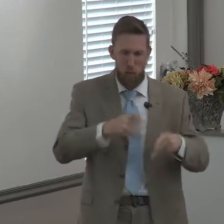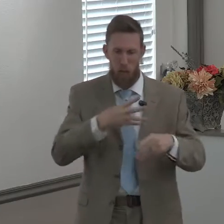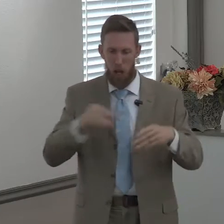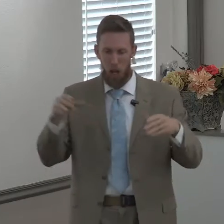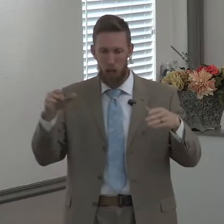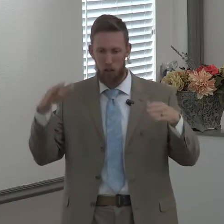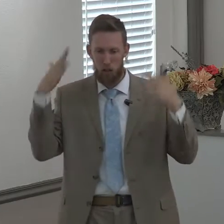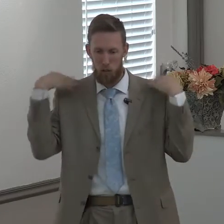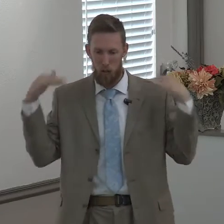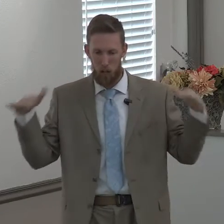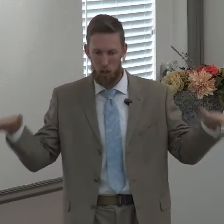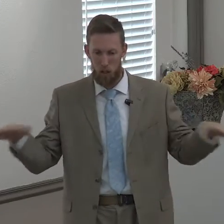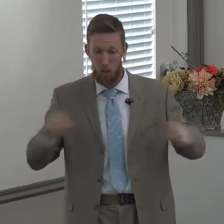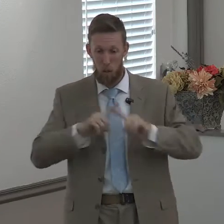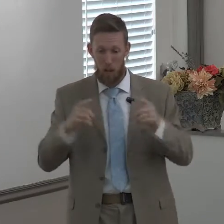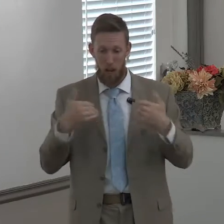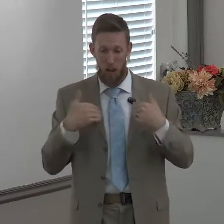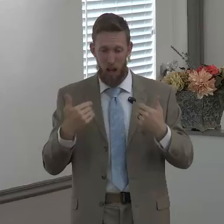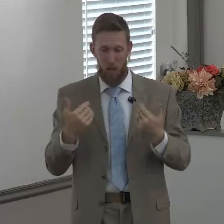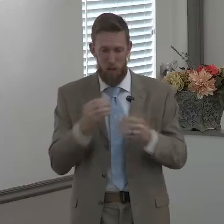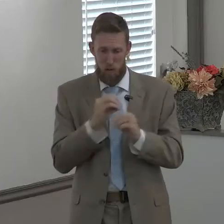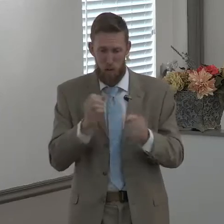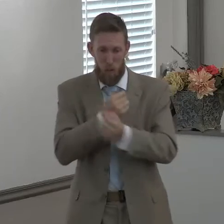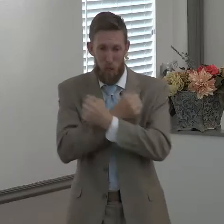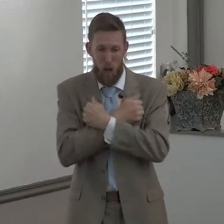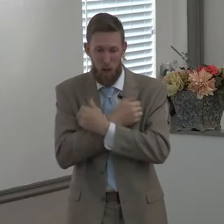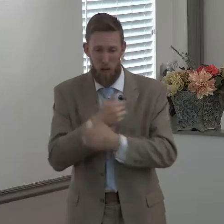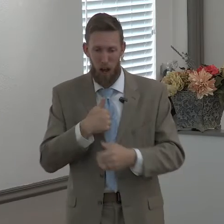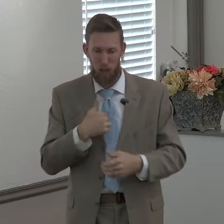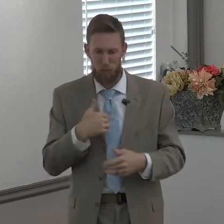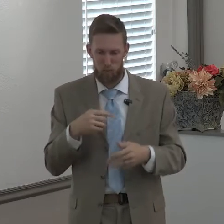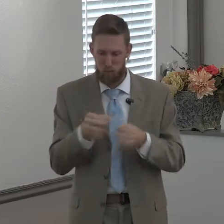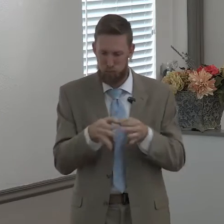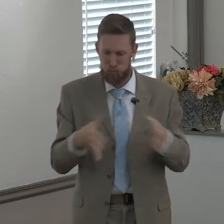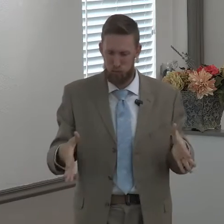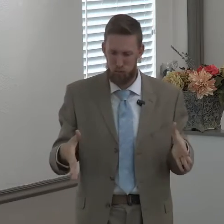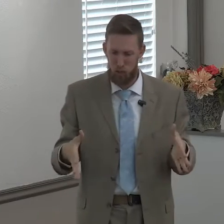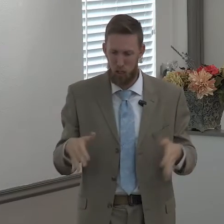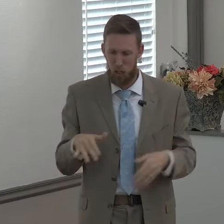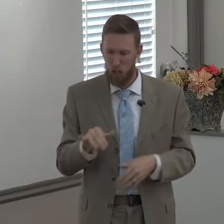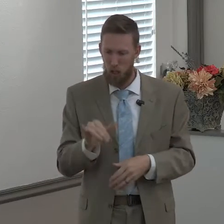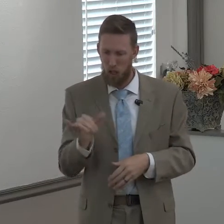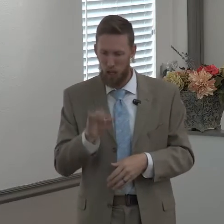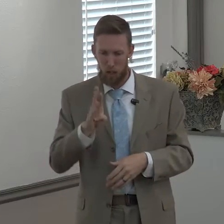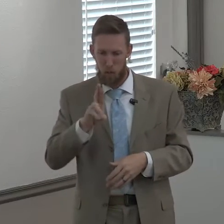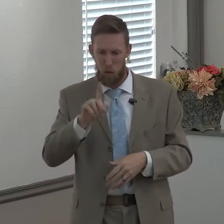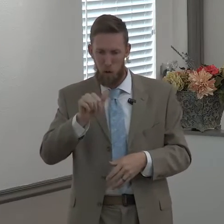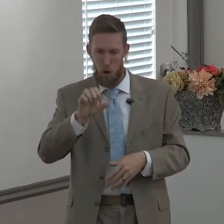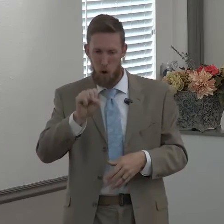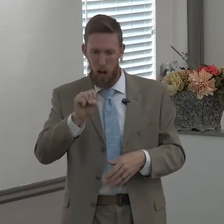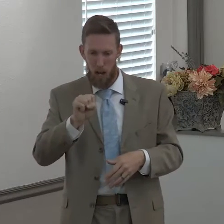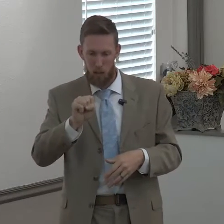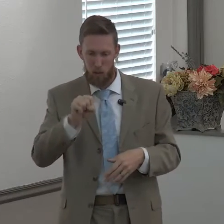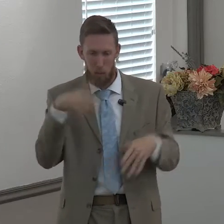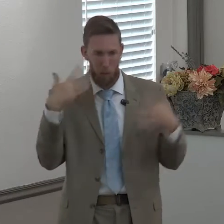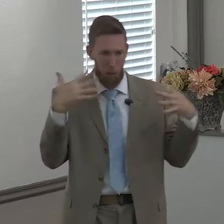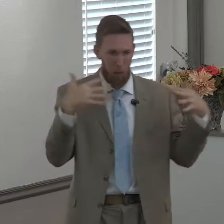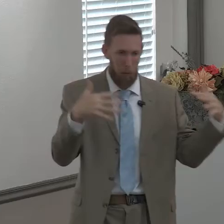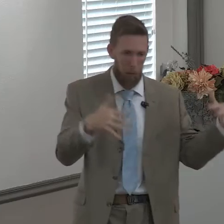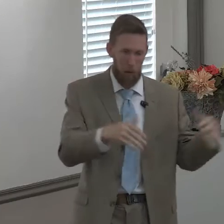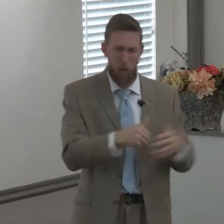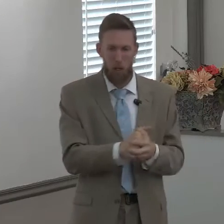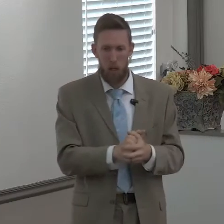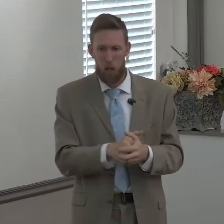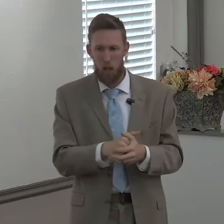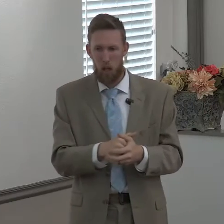Chapter 13, verse 1. Though I speak with the tongues of men and of angels and have not charity, I'm become